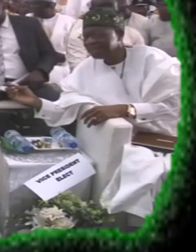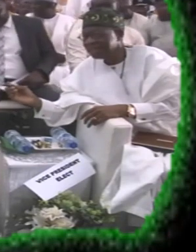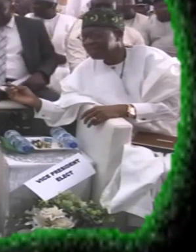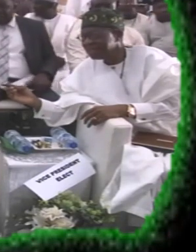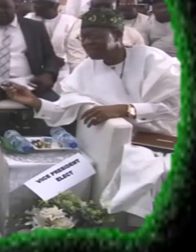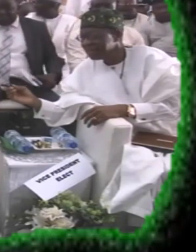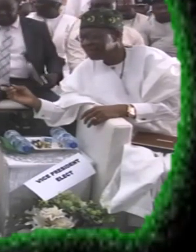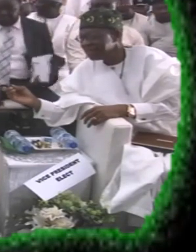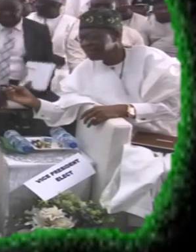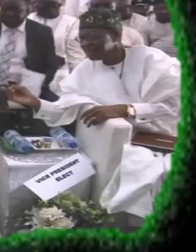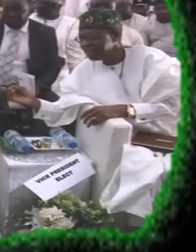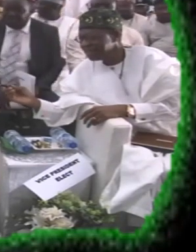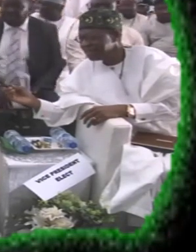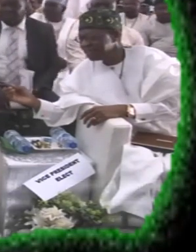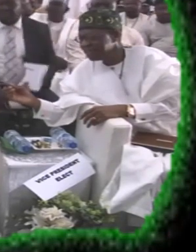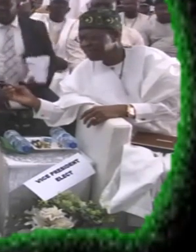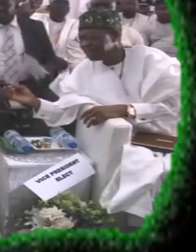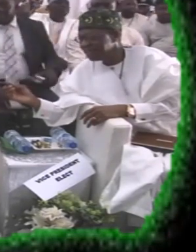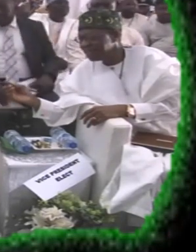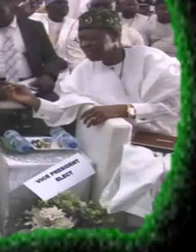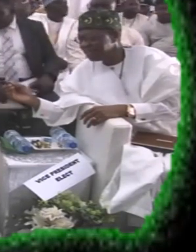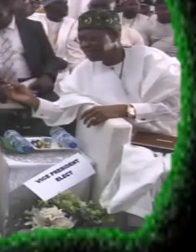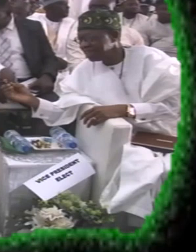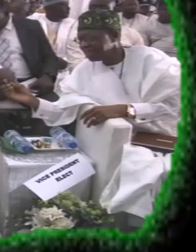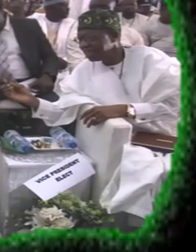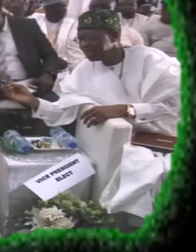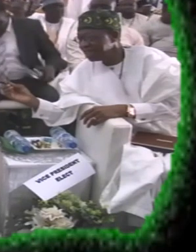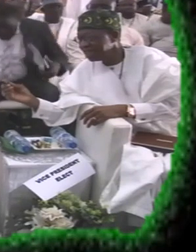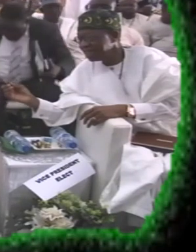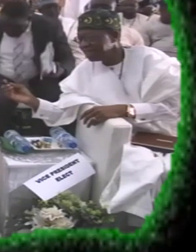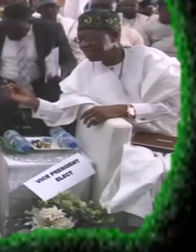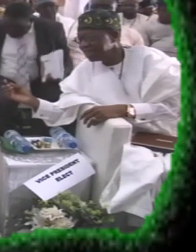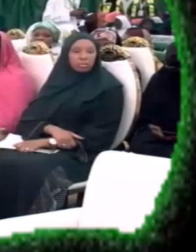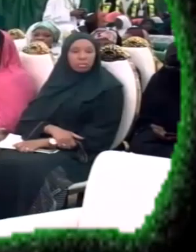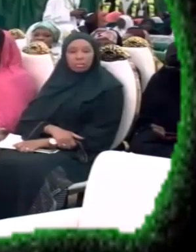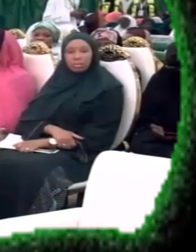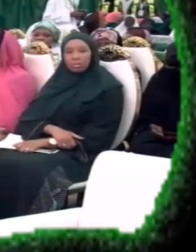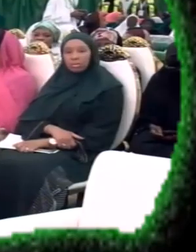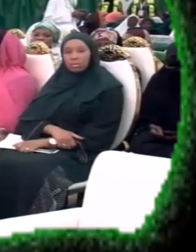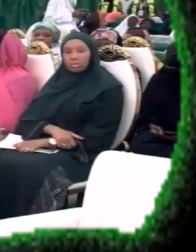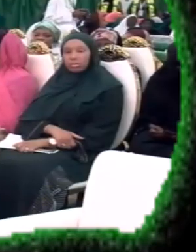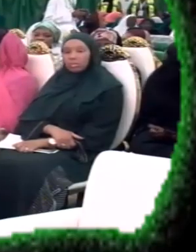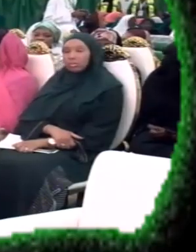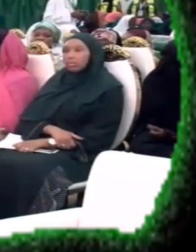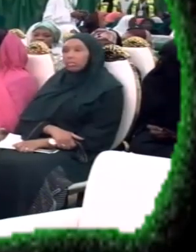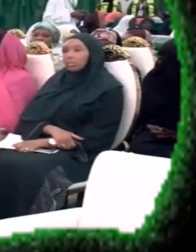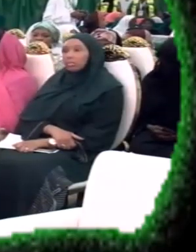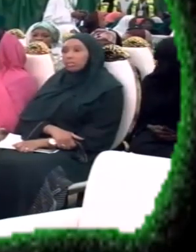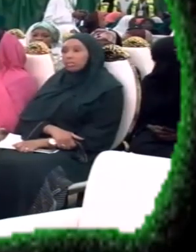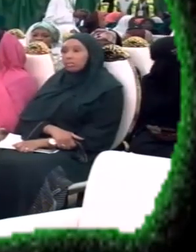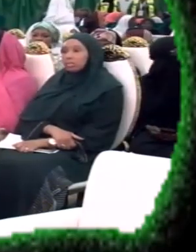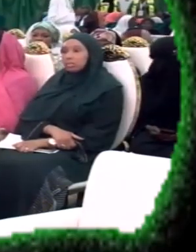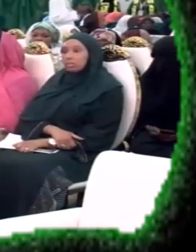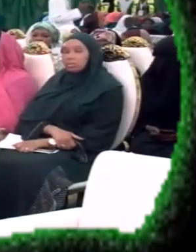fully inaugurated come Monday, 29th of May 2023. And joining that with the